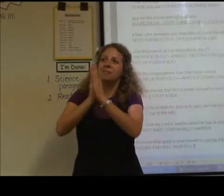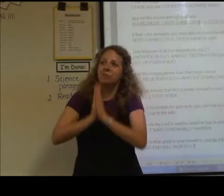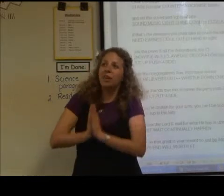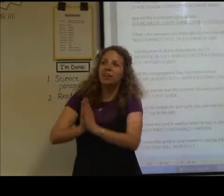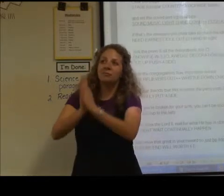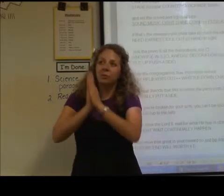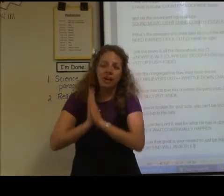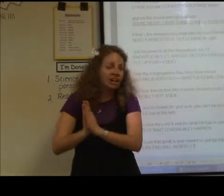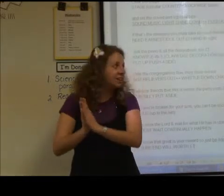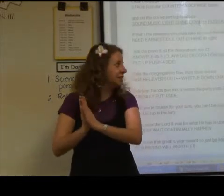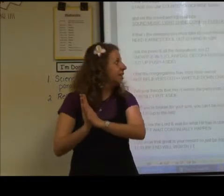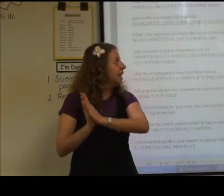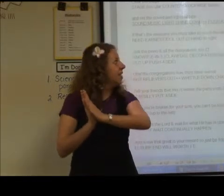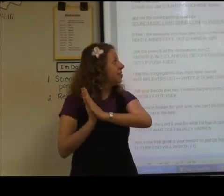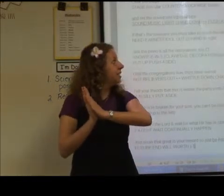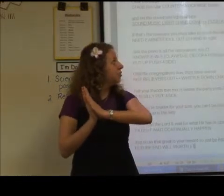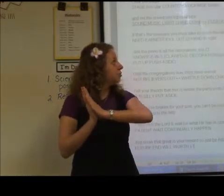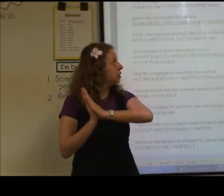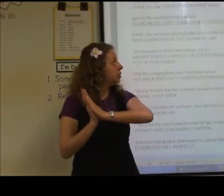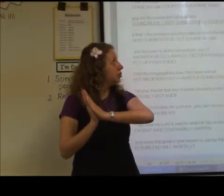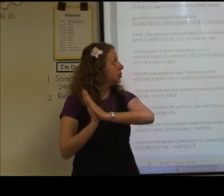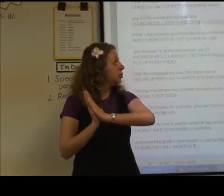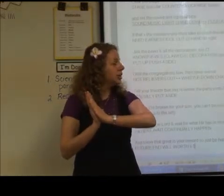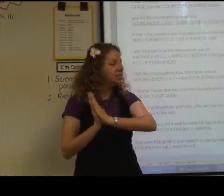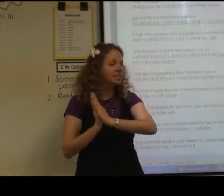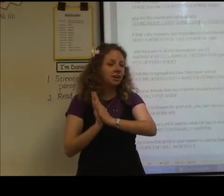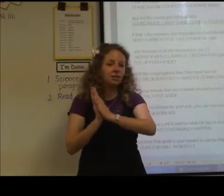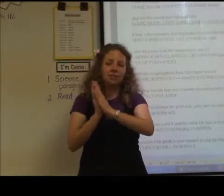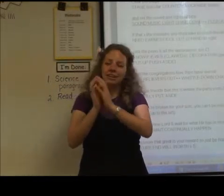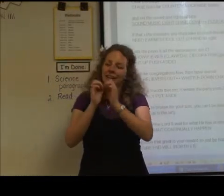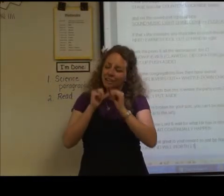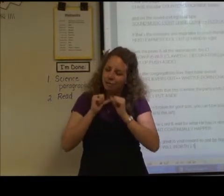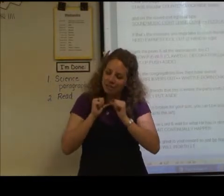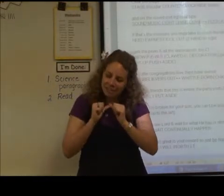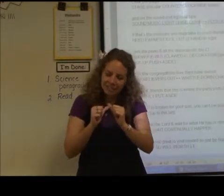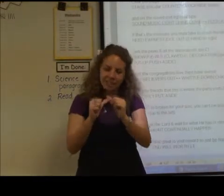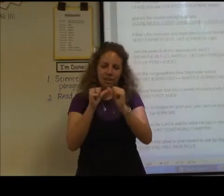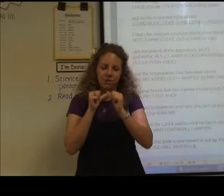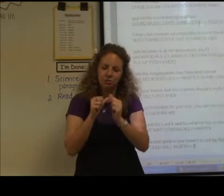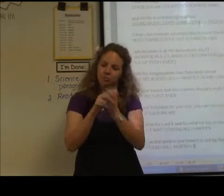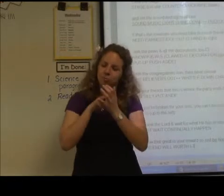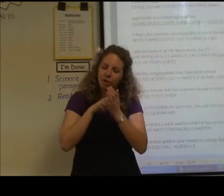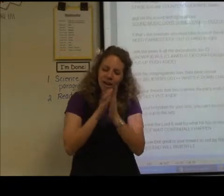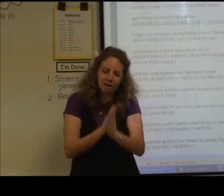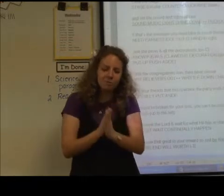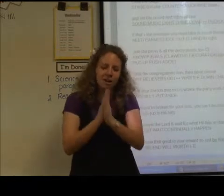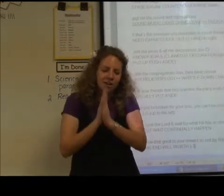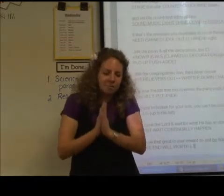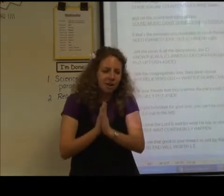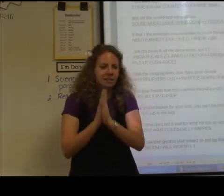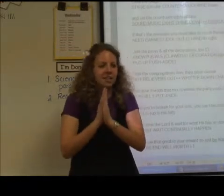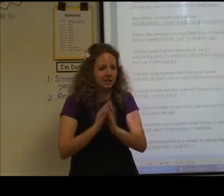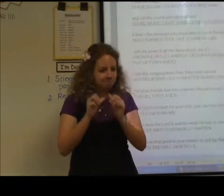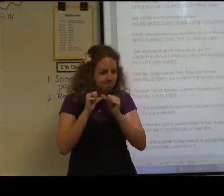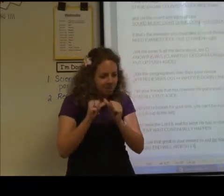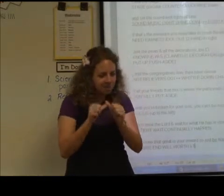praying, and then you'll change to looking down, and you just continue to pray, like